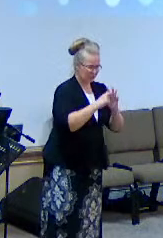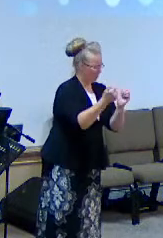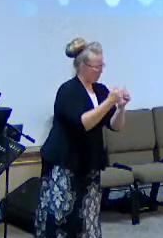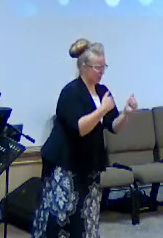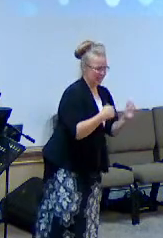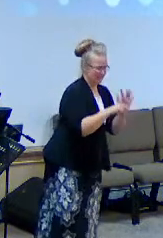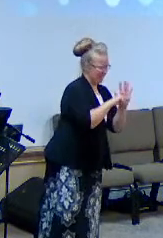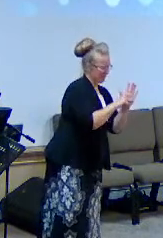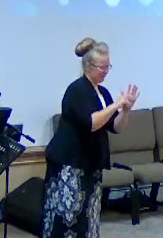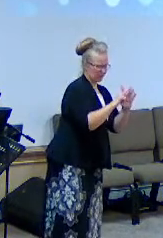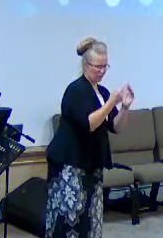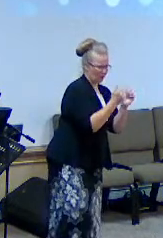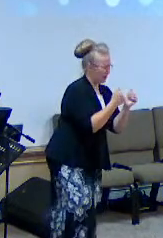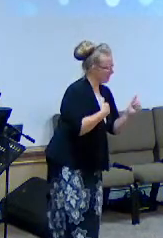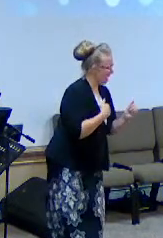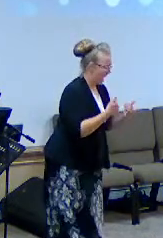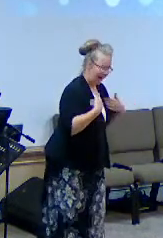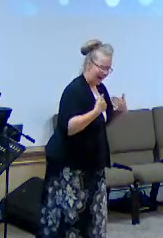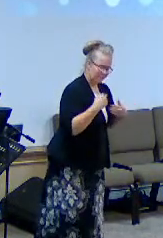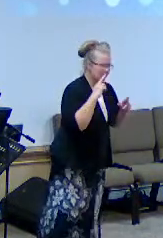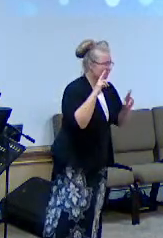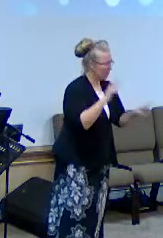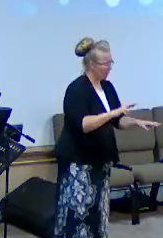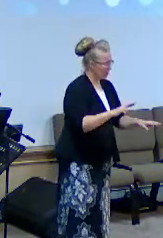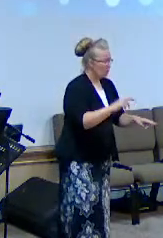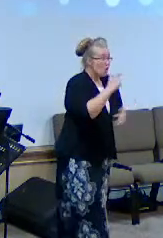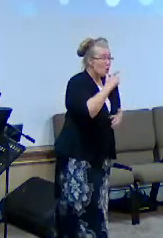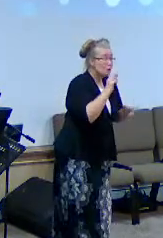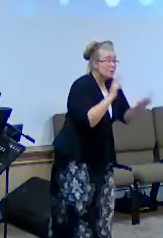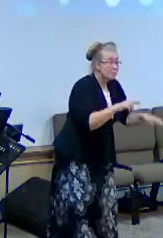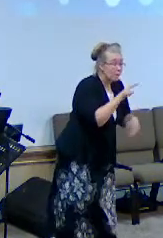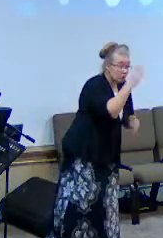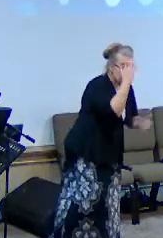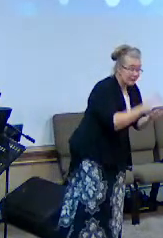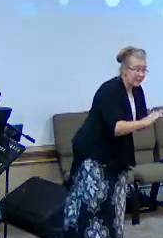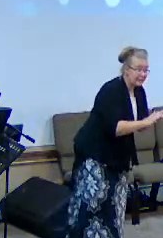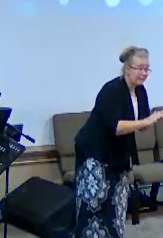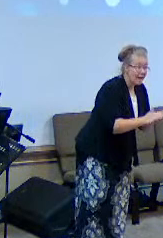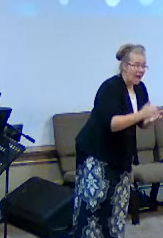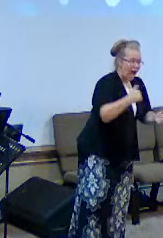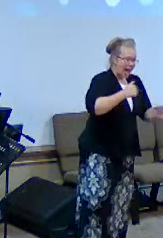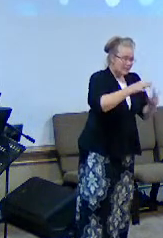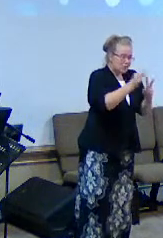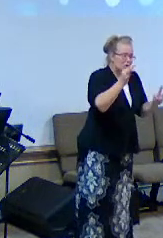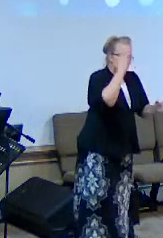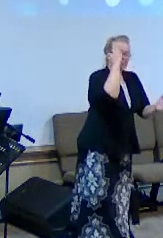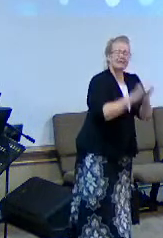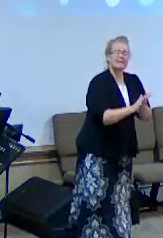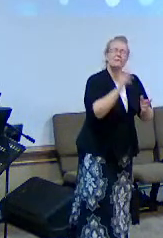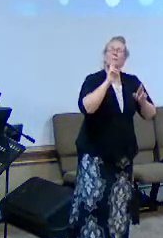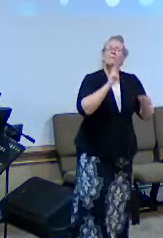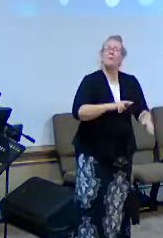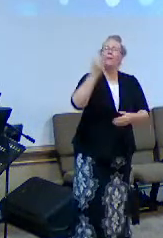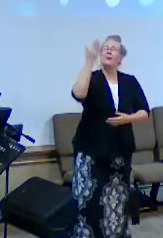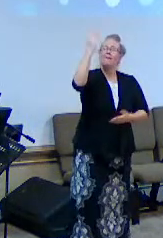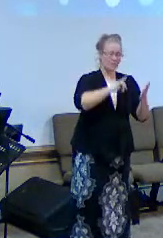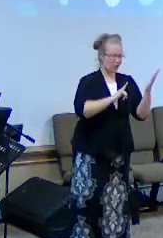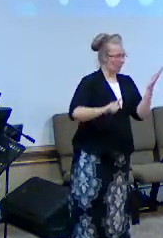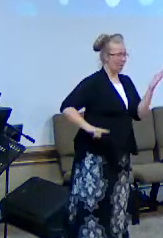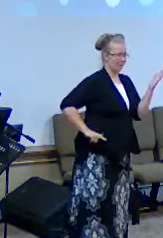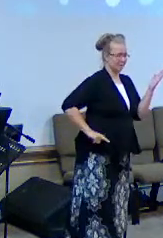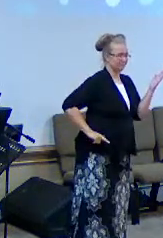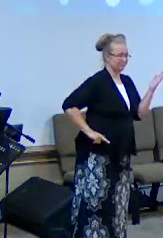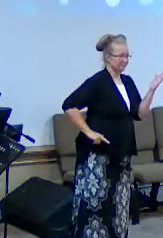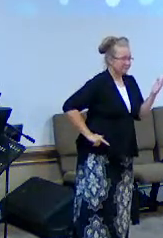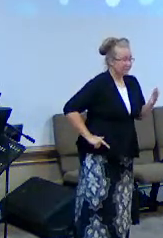that start with me. I've got a report. Amen. Whose report are you going to believe? I choose to believe the report of the